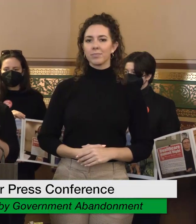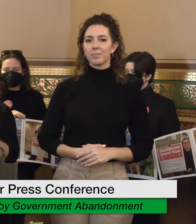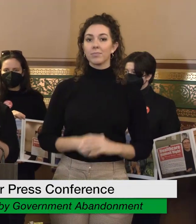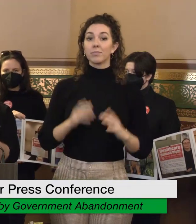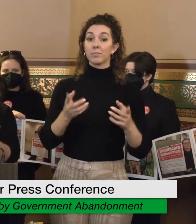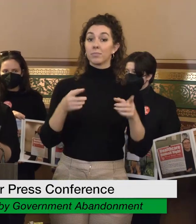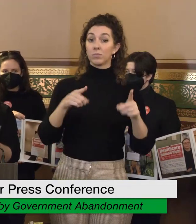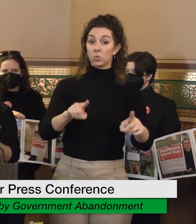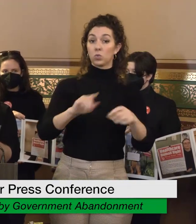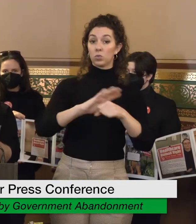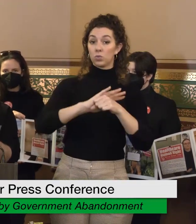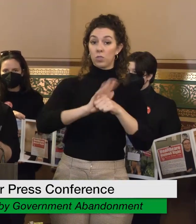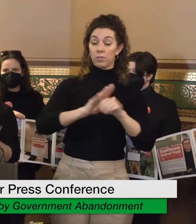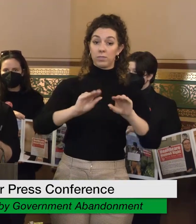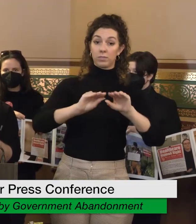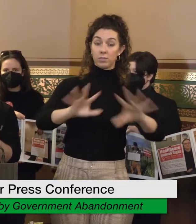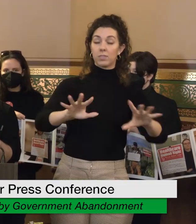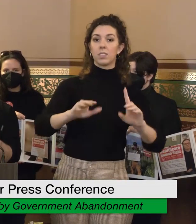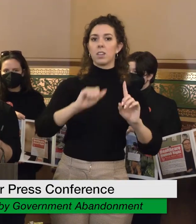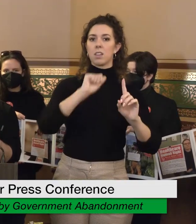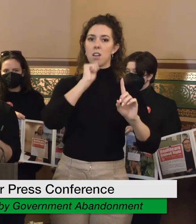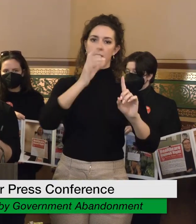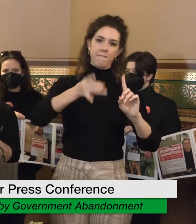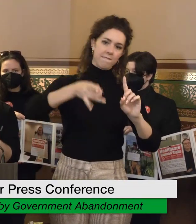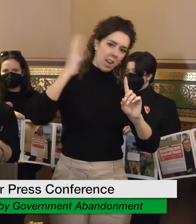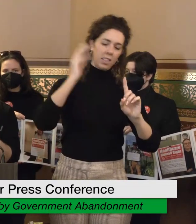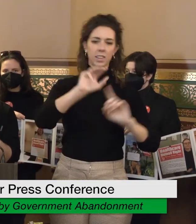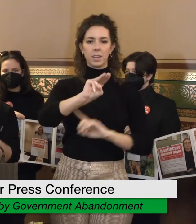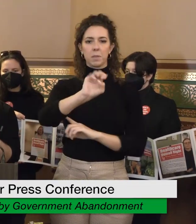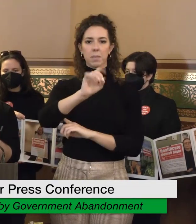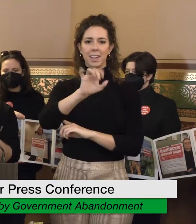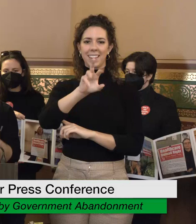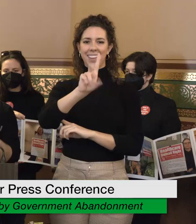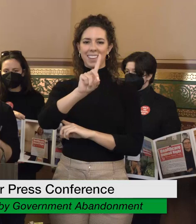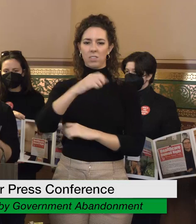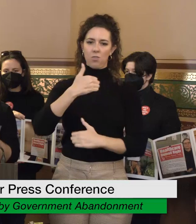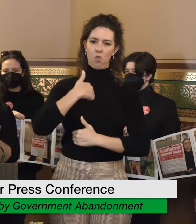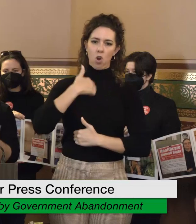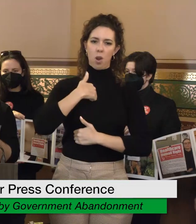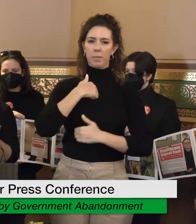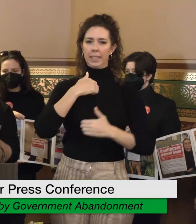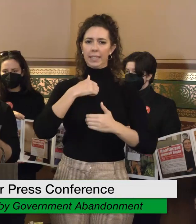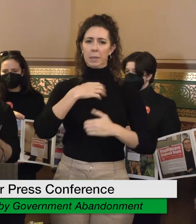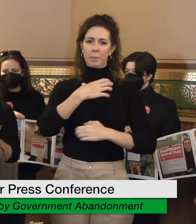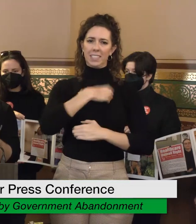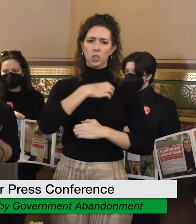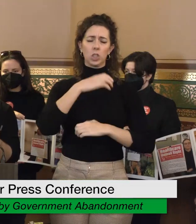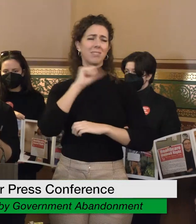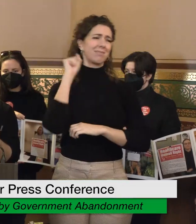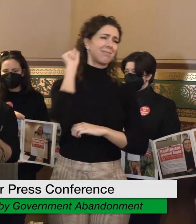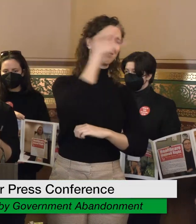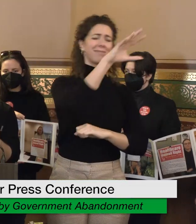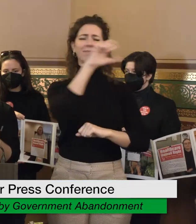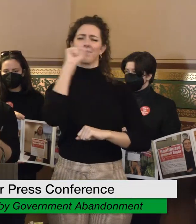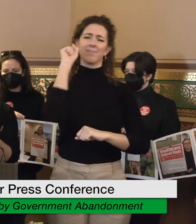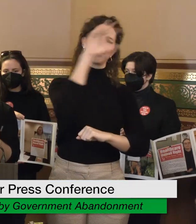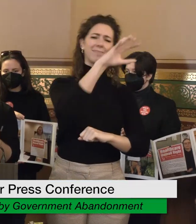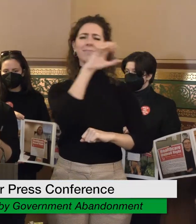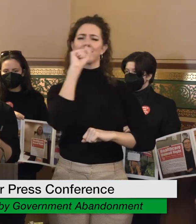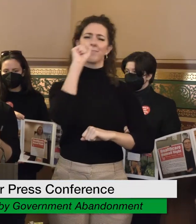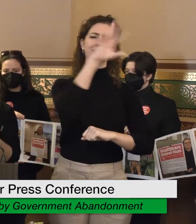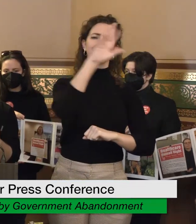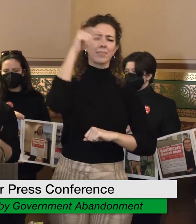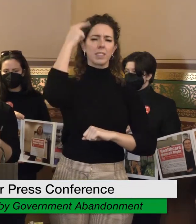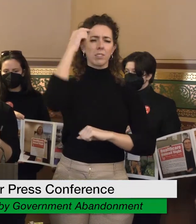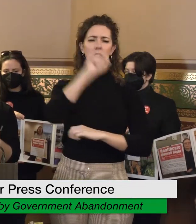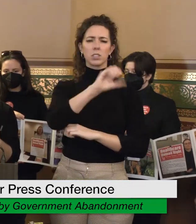During the pandemic, the nonviolent Medicaid Army sent hundreds of petitions to Governor Scott, asking him to keep people housed and